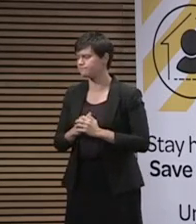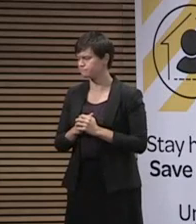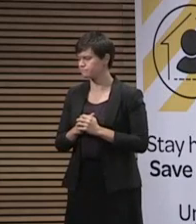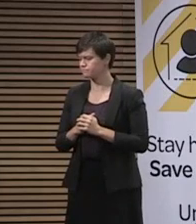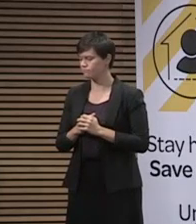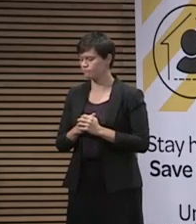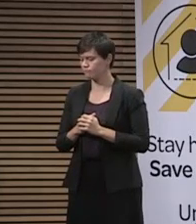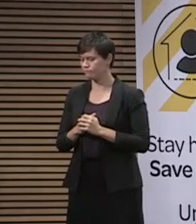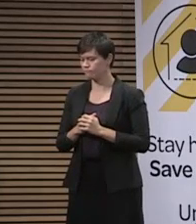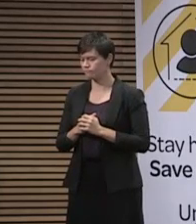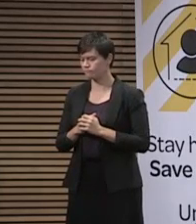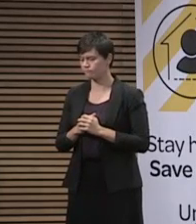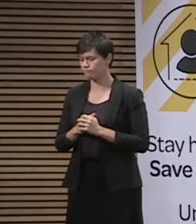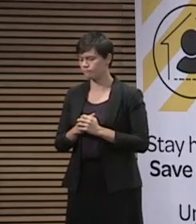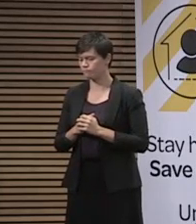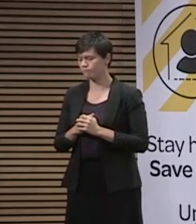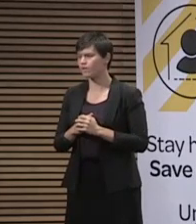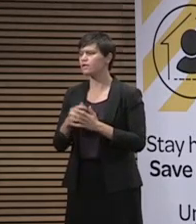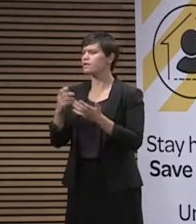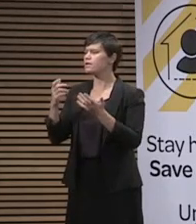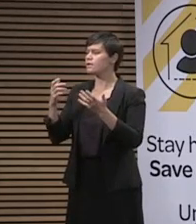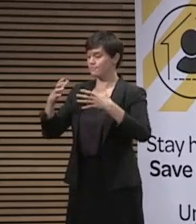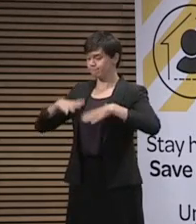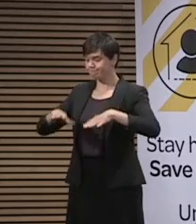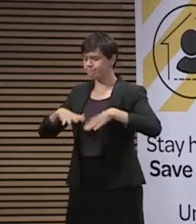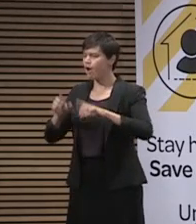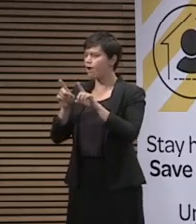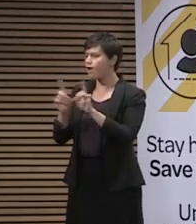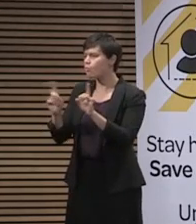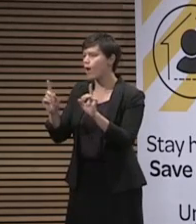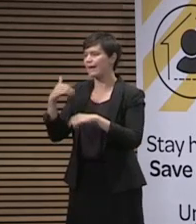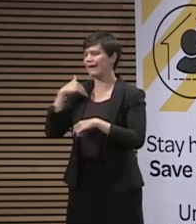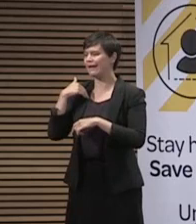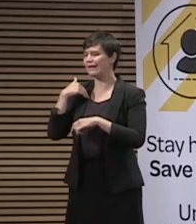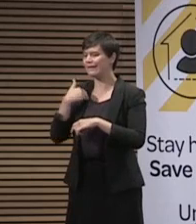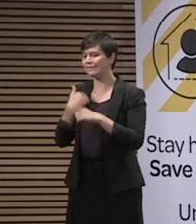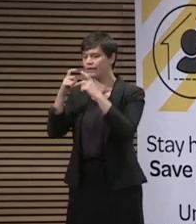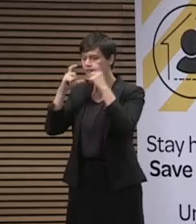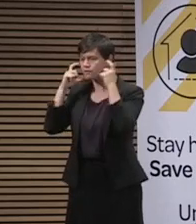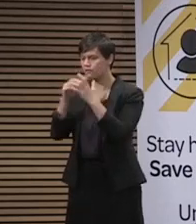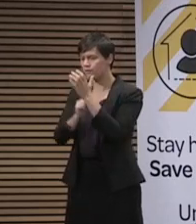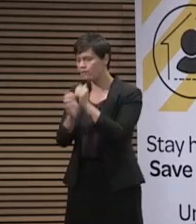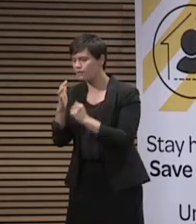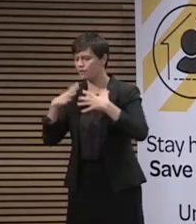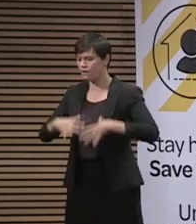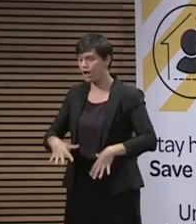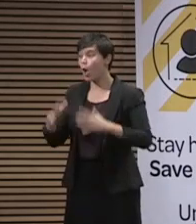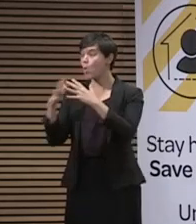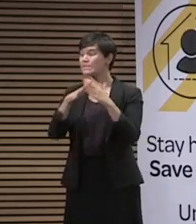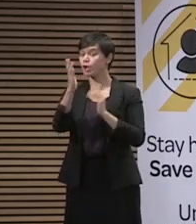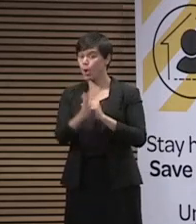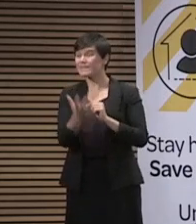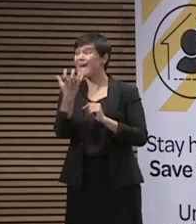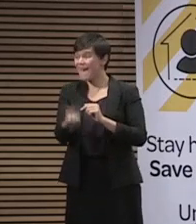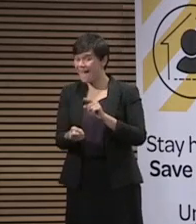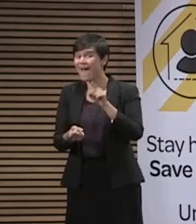said, PPE, as I understand, gloves, surgical masks were worn, but in